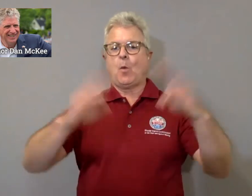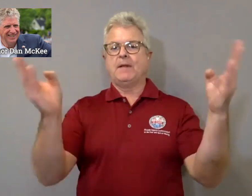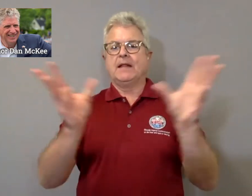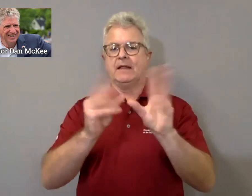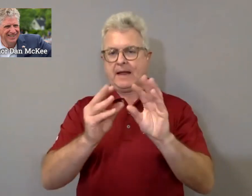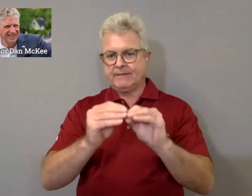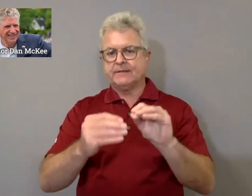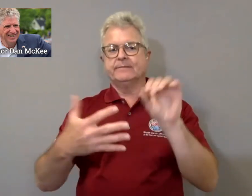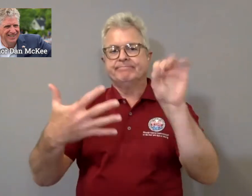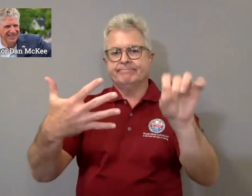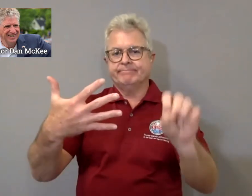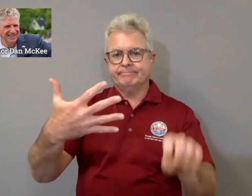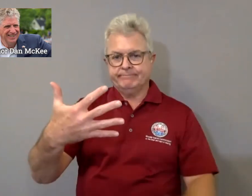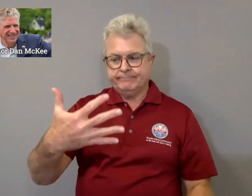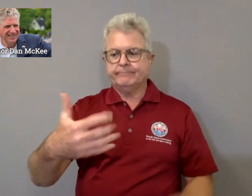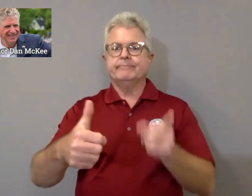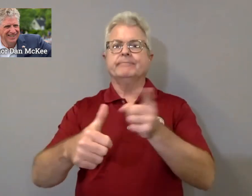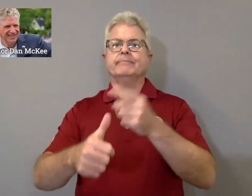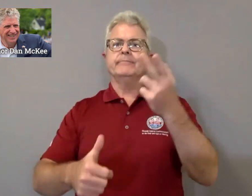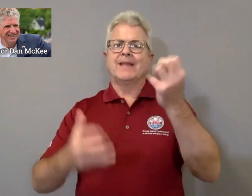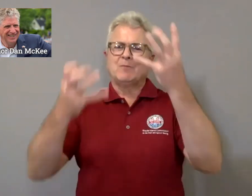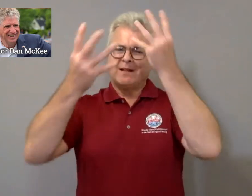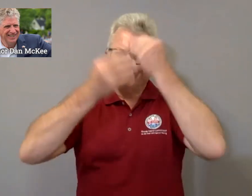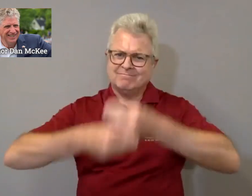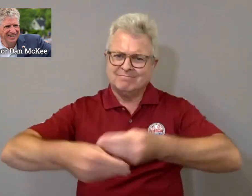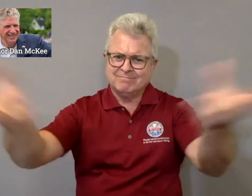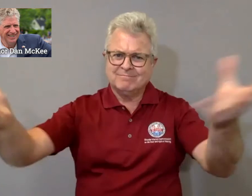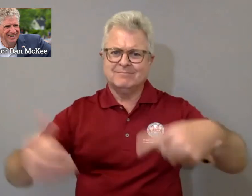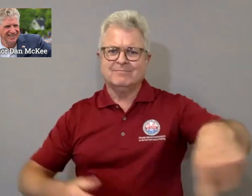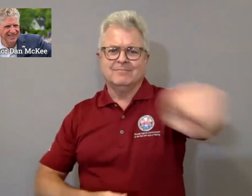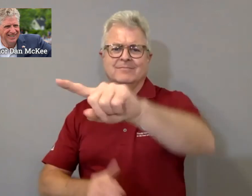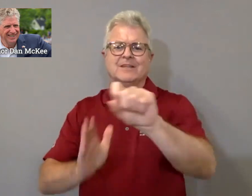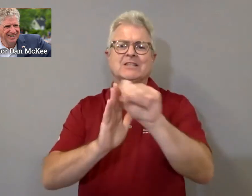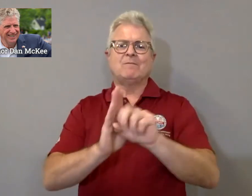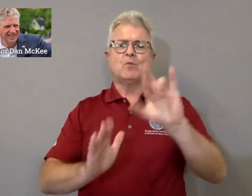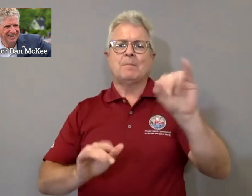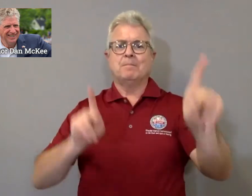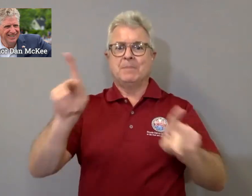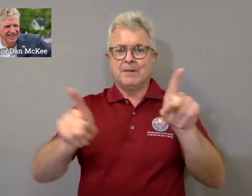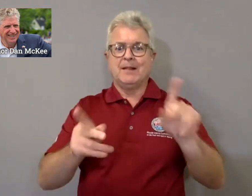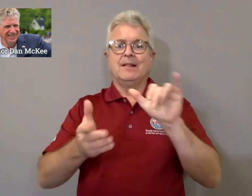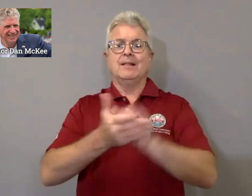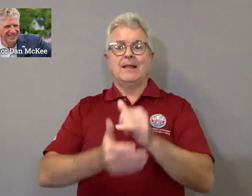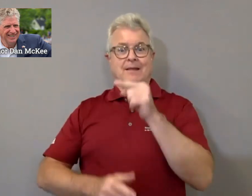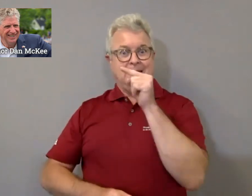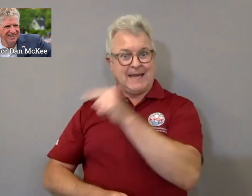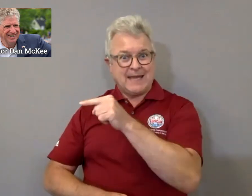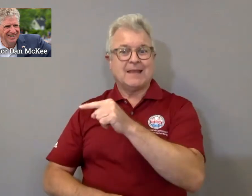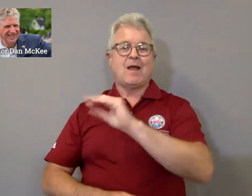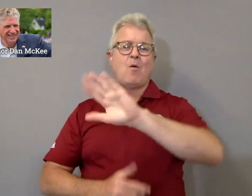Governor McKee had a press conference to the public sharing some information to everyone in the state of Rhode Island